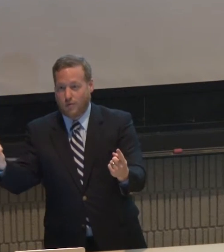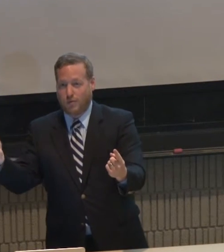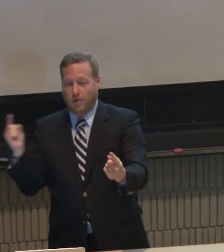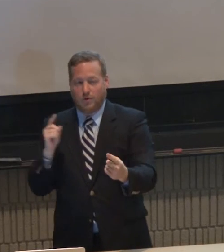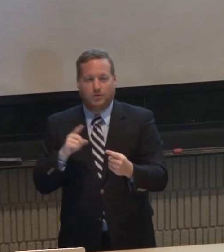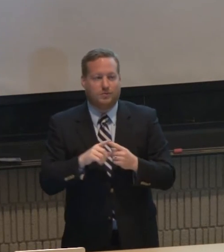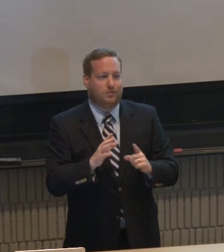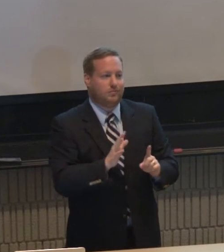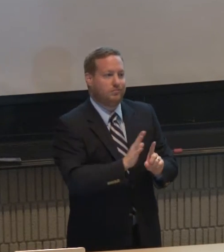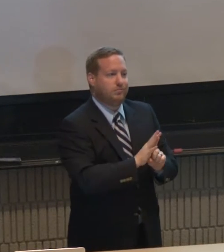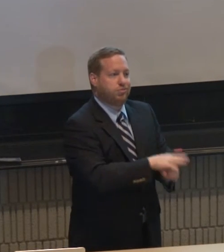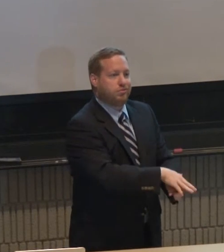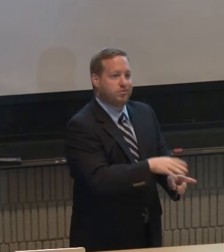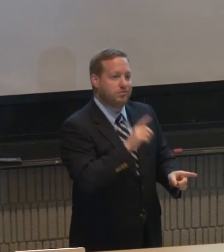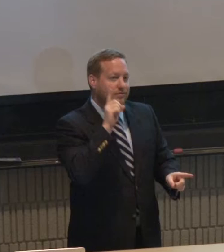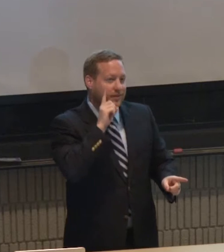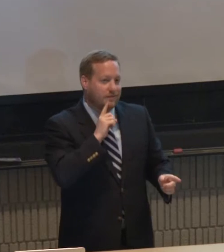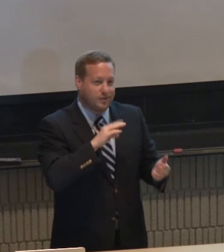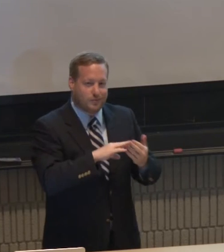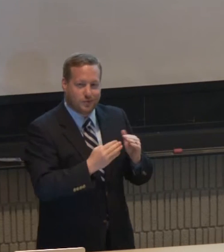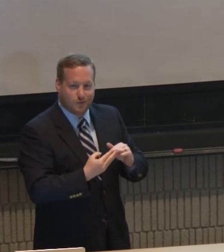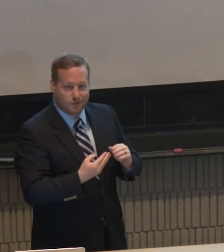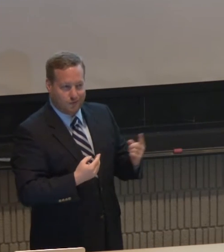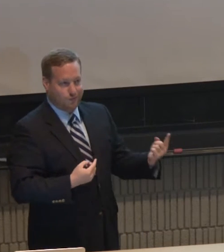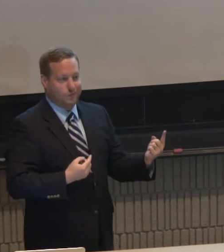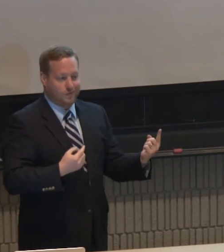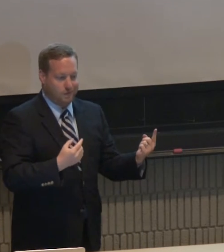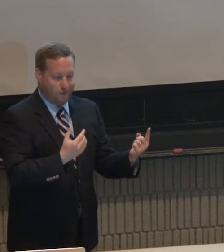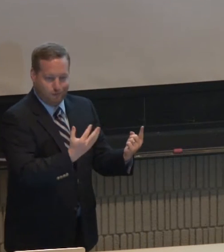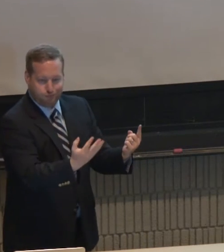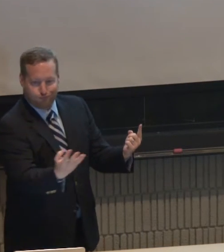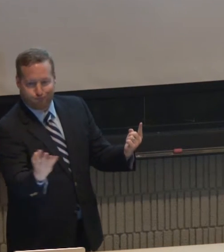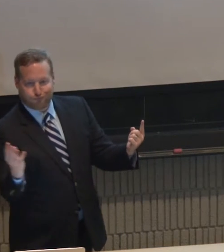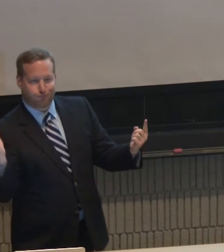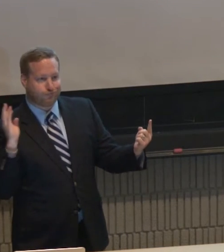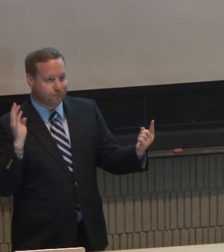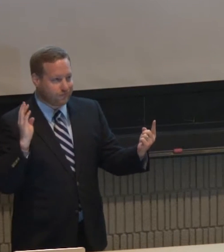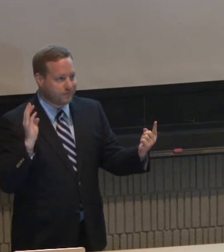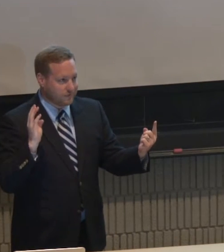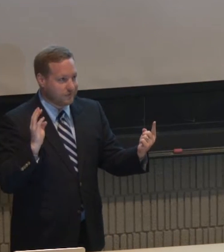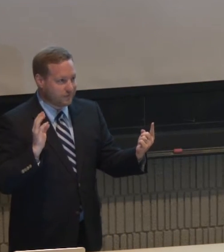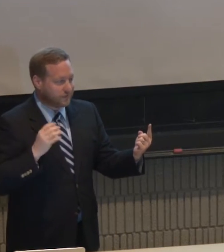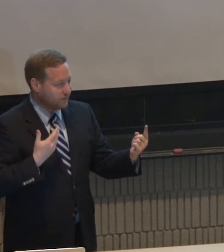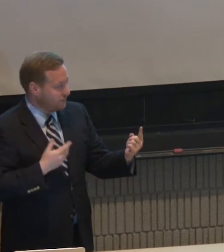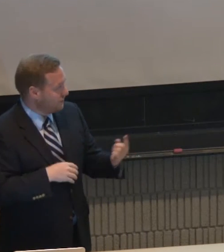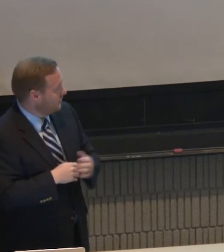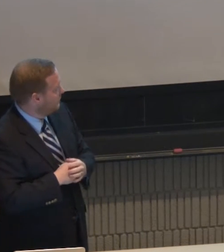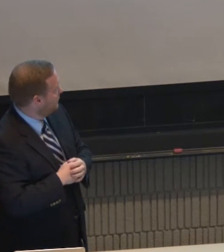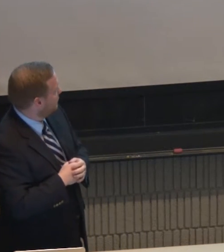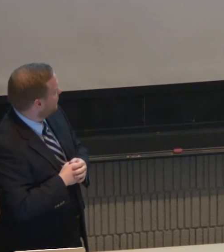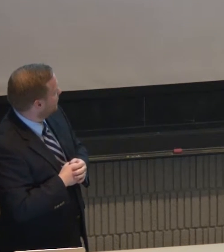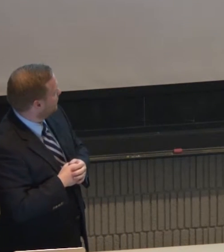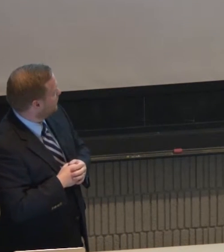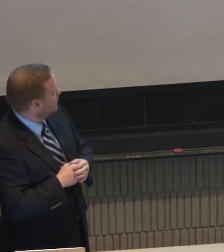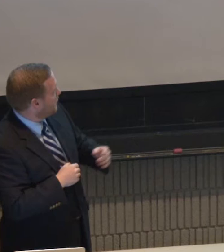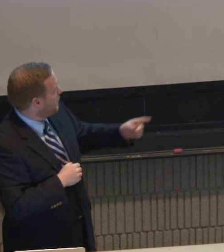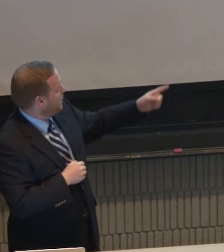So the hearing professionals that were making money off selling these technologies, surgeries,